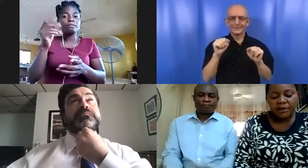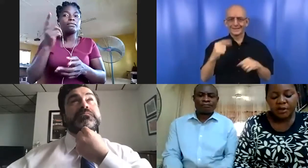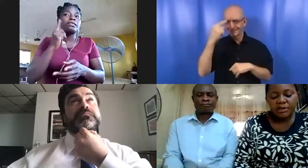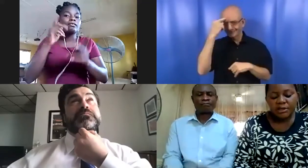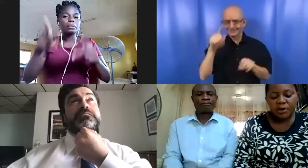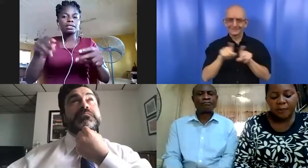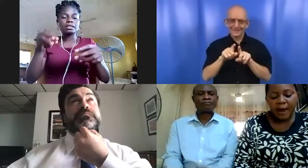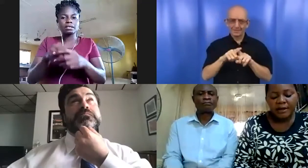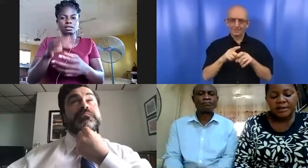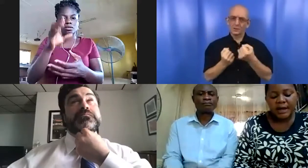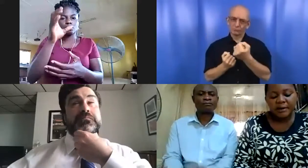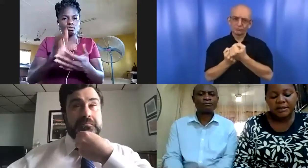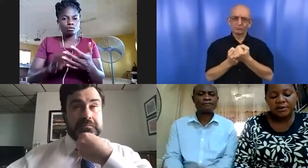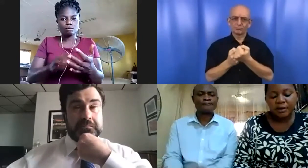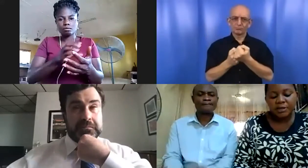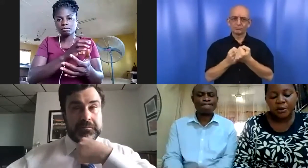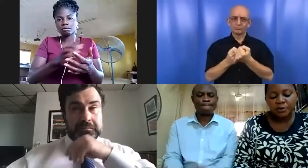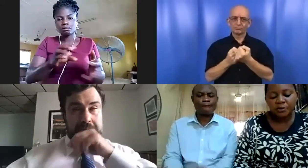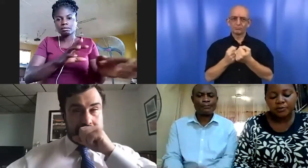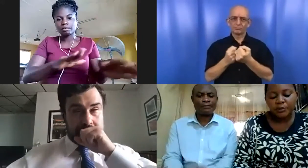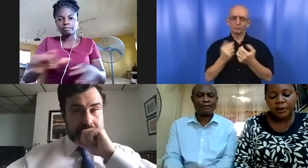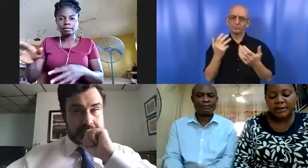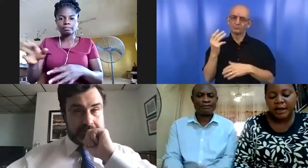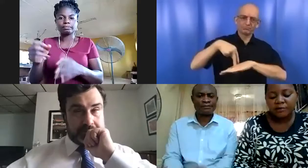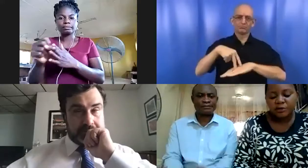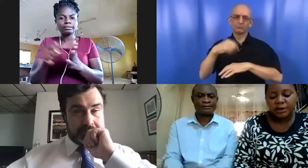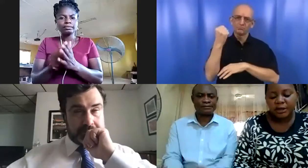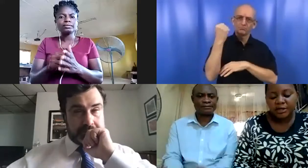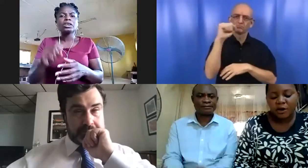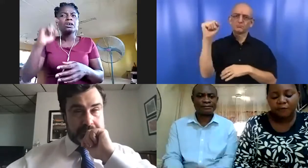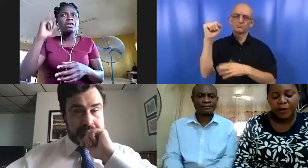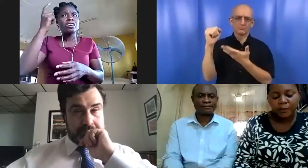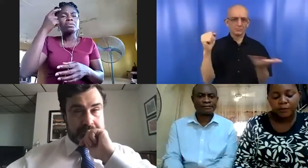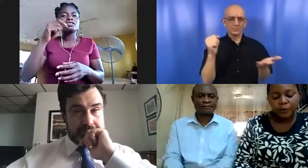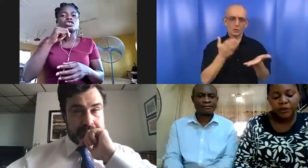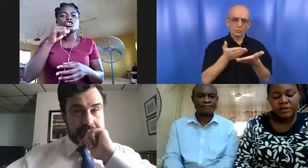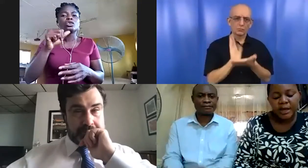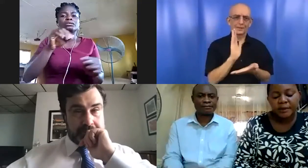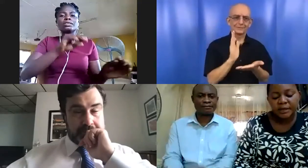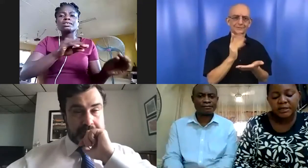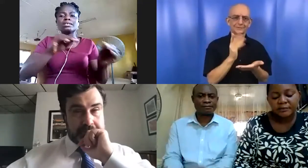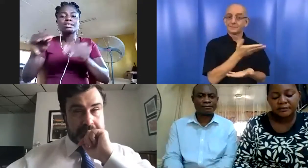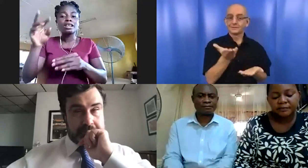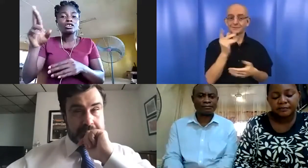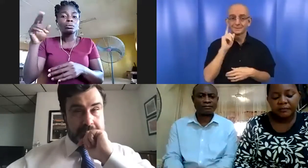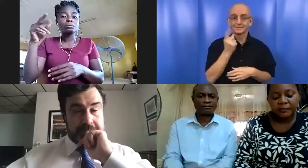Government did not set up any disability response group to cater to the needs of people with